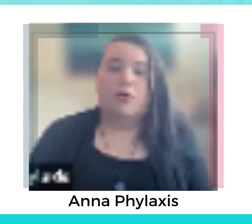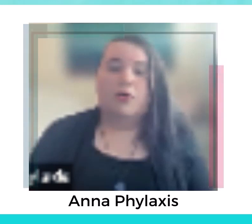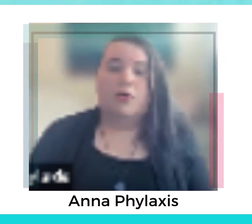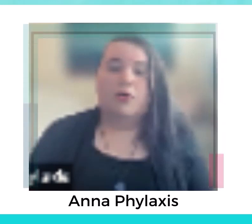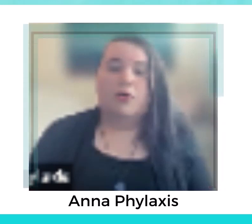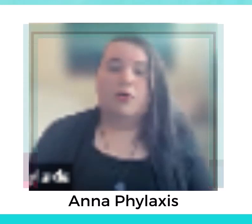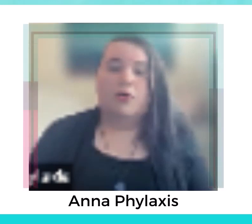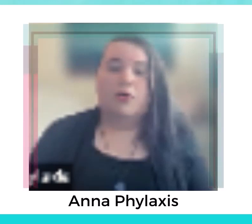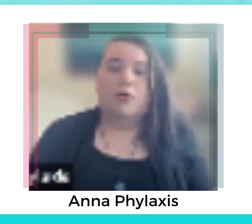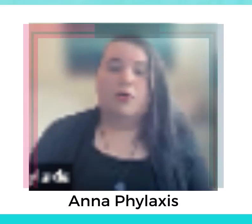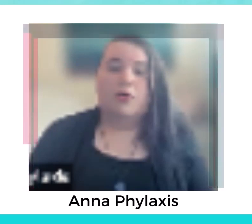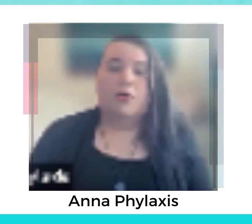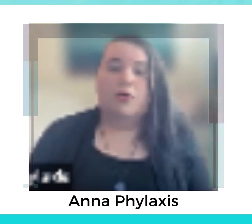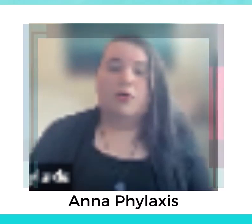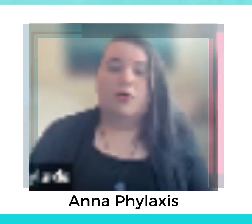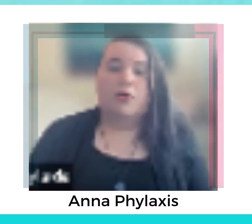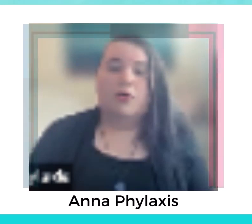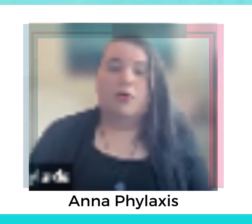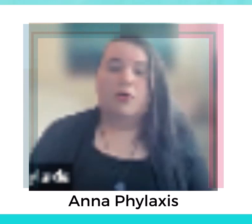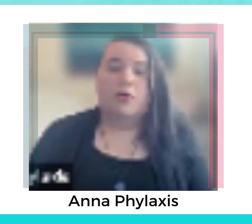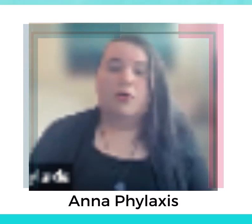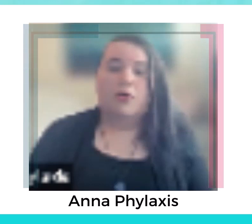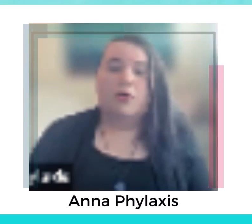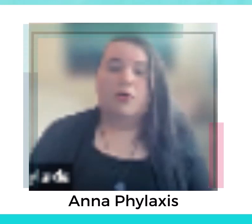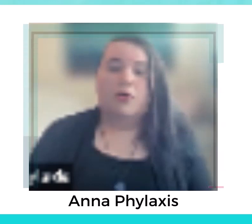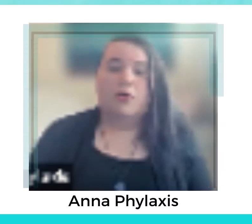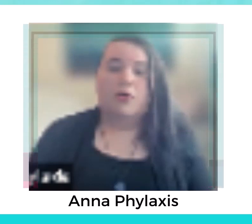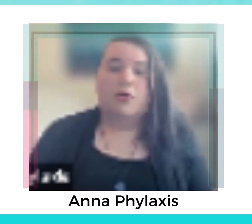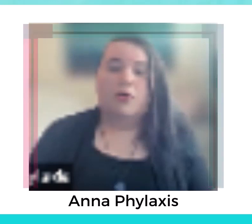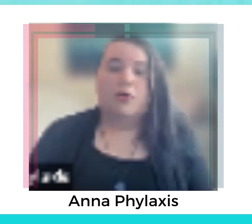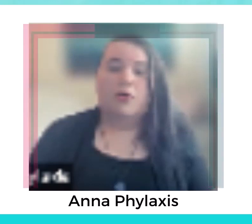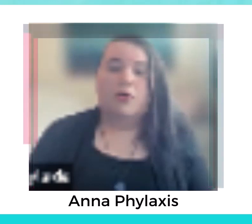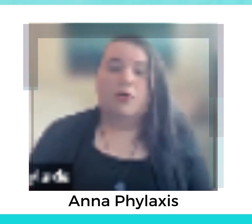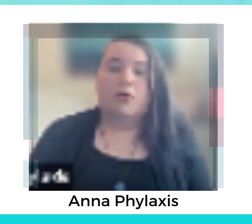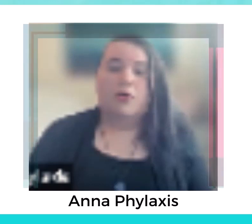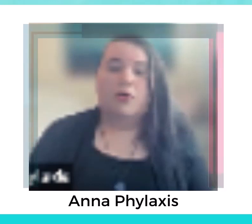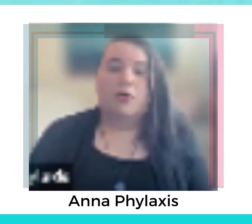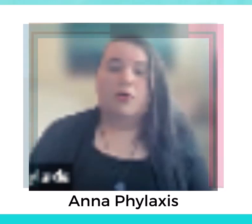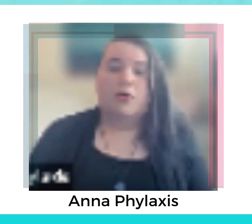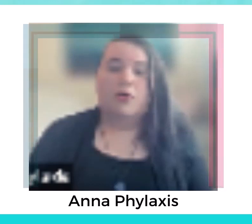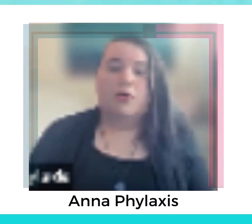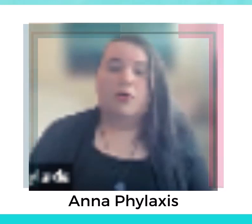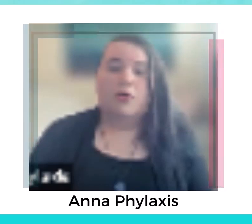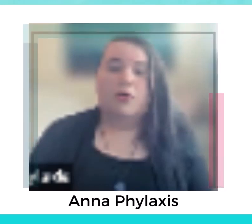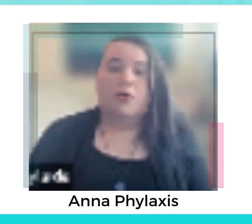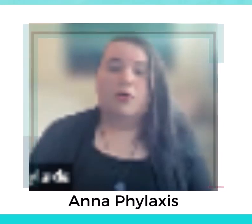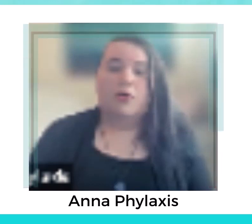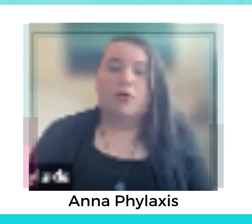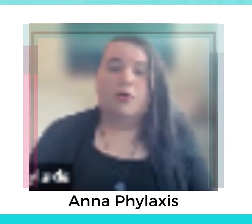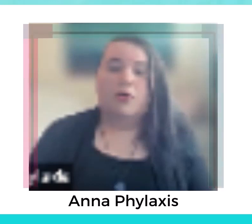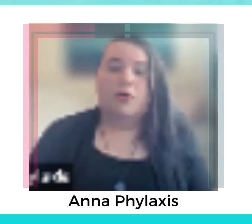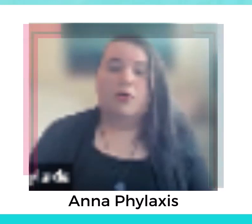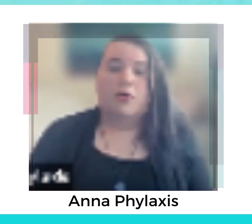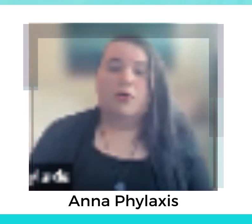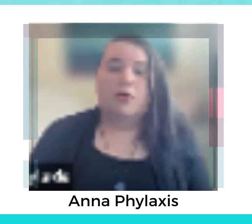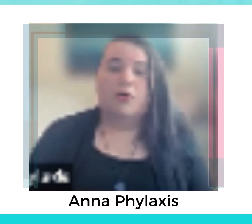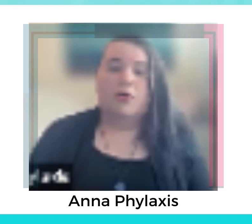after being in ICU, being on a ventilator, and that could be superimposed on this syndrome. So I think we have to sort